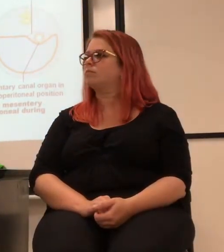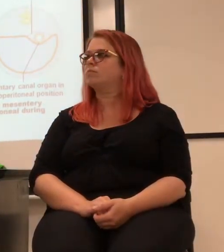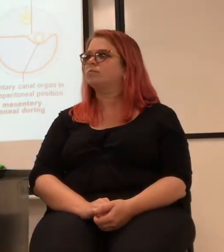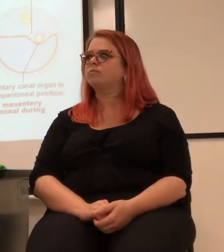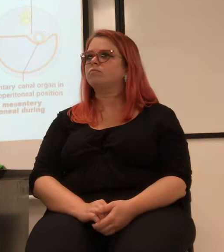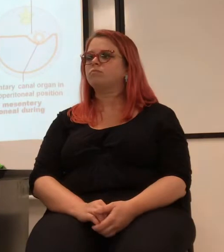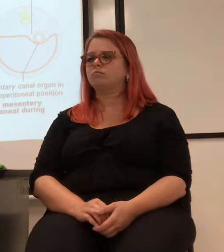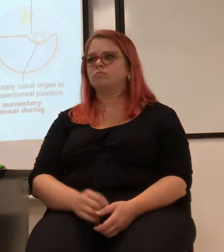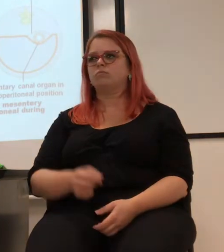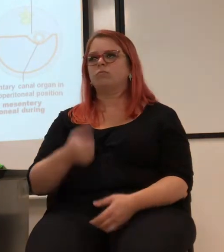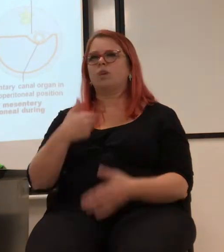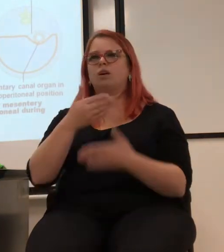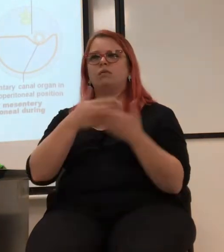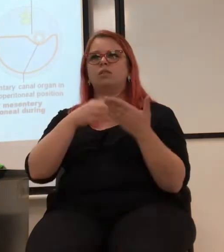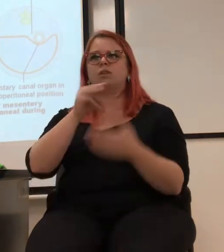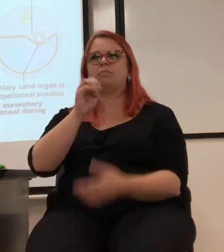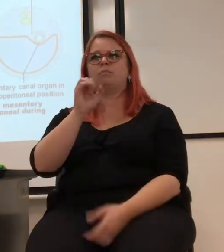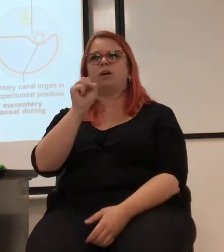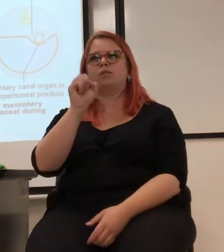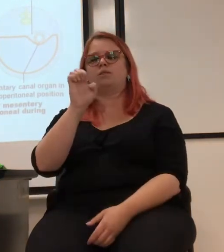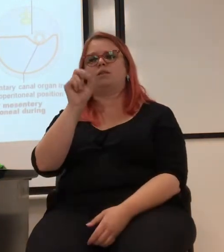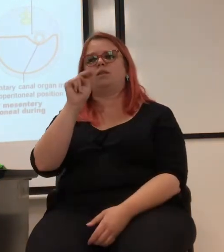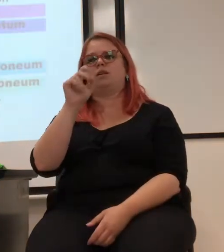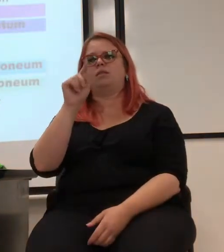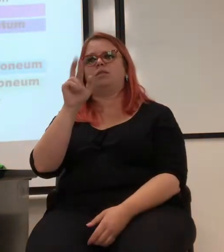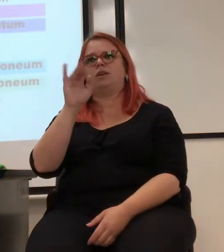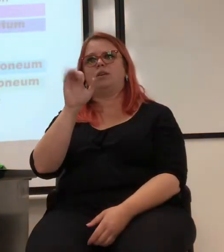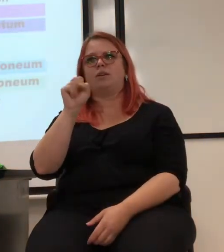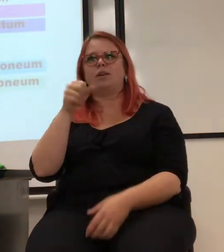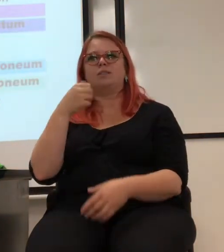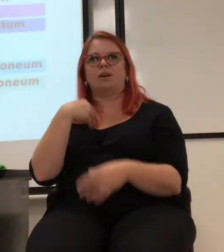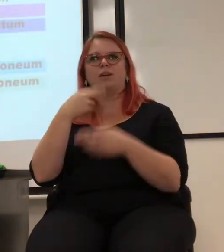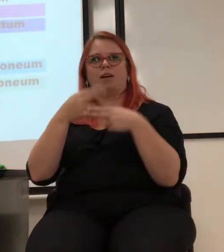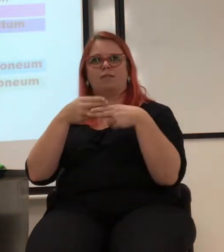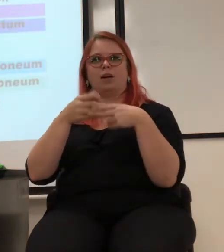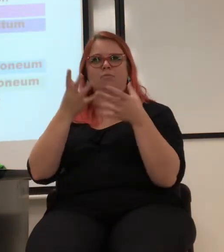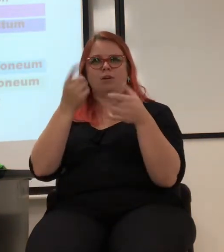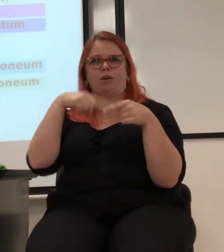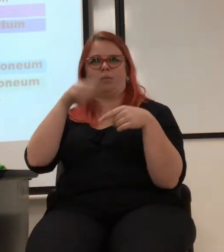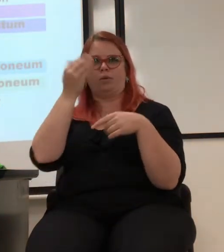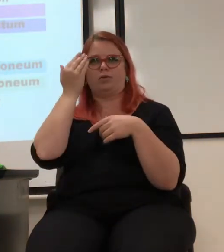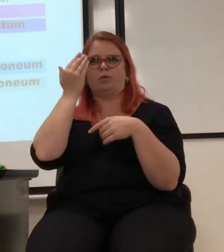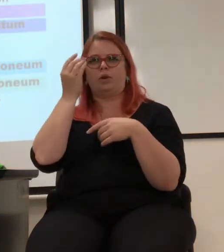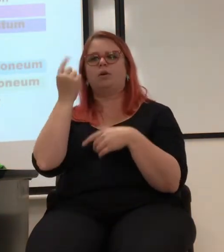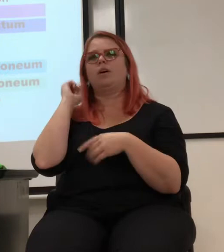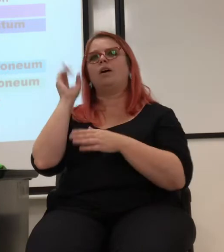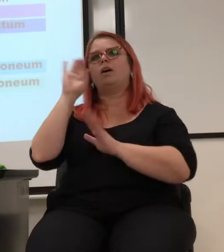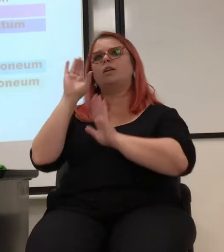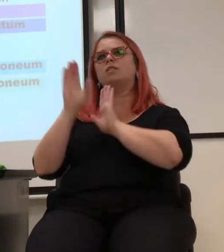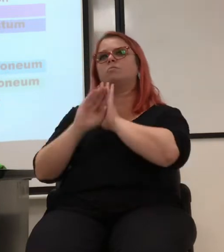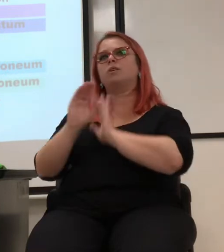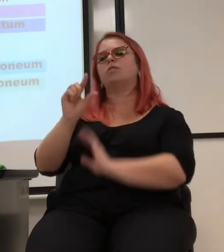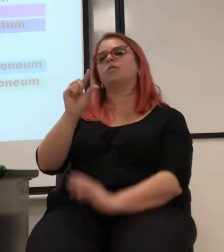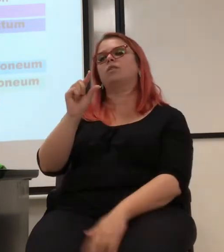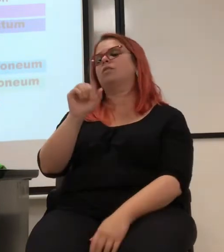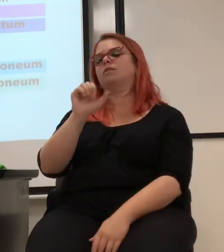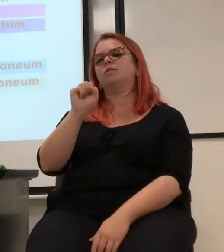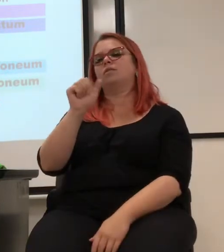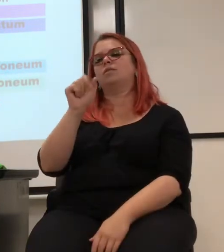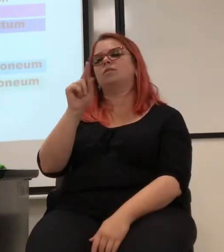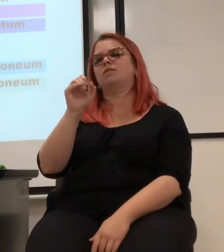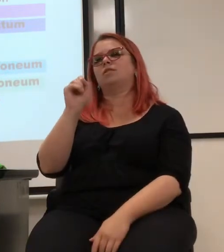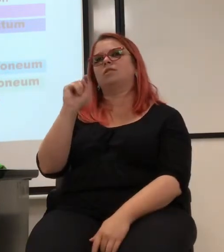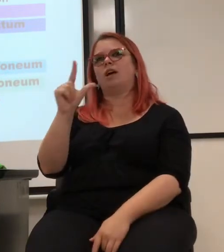There are some mesenteries that have been named and I want you to know them. Let's kind of look at this picture to help us learn. It's a sagittal section through the whole